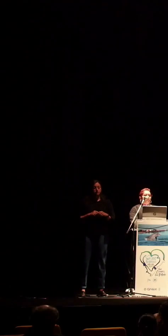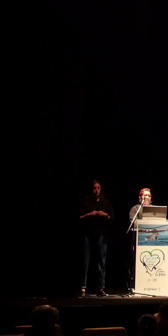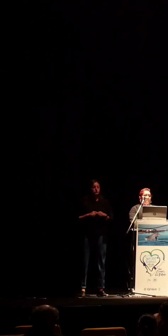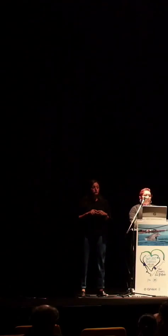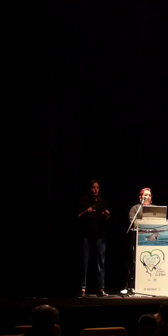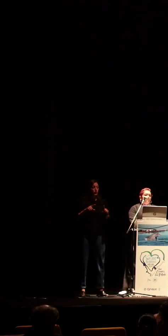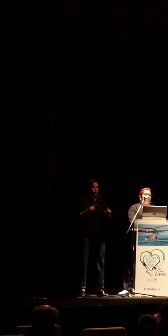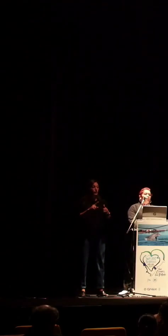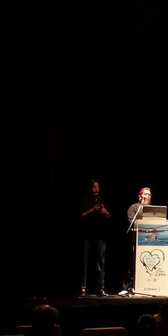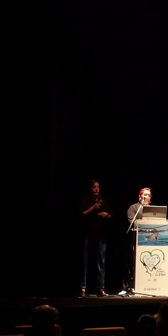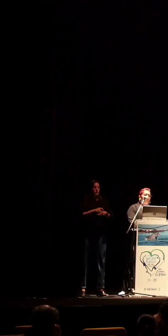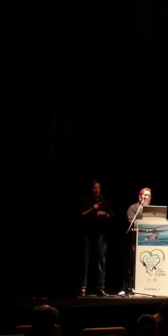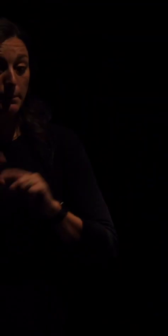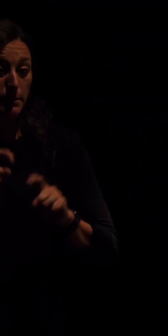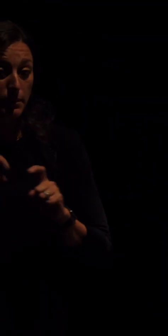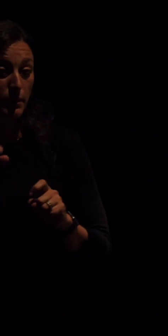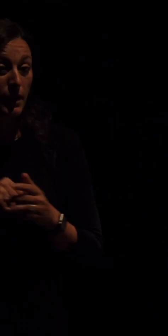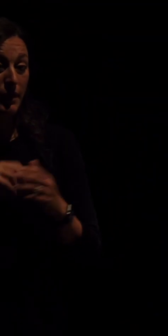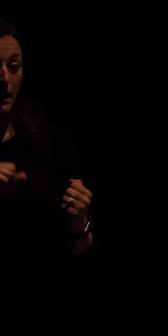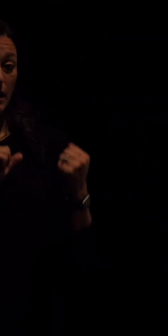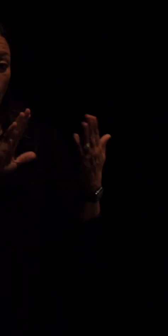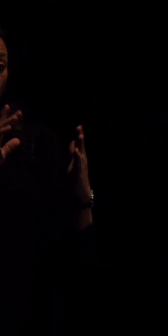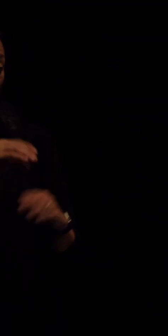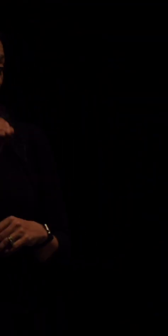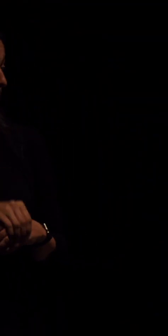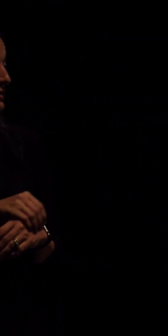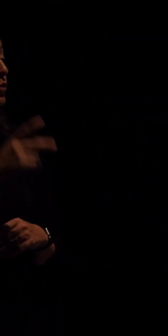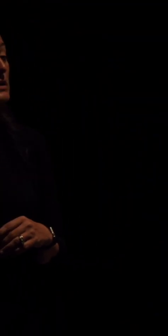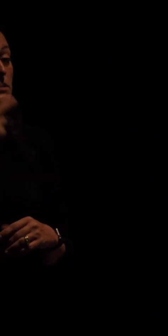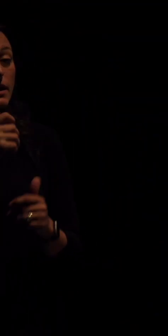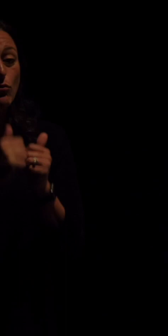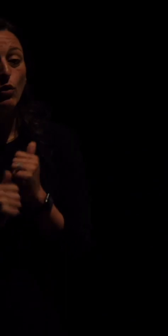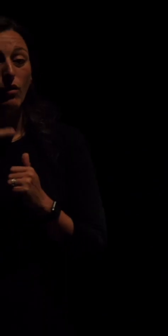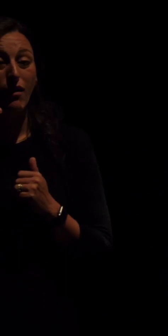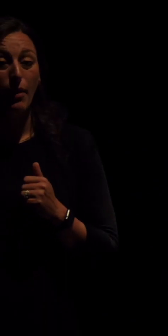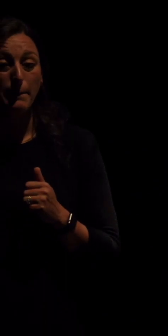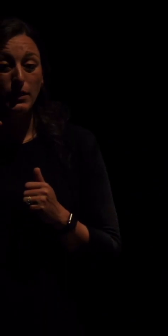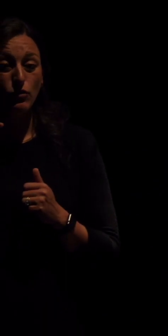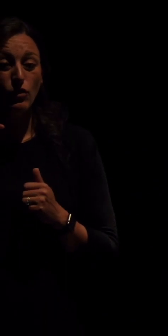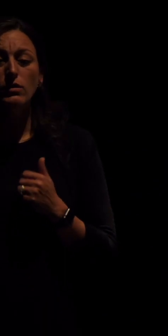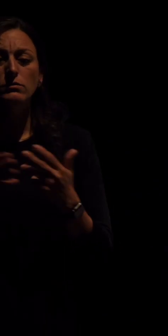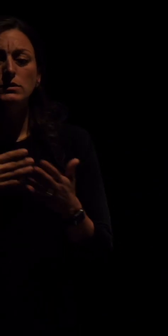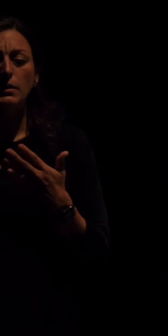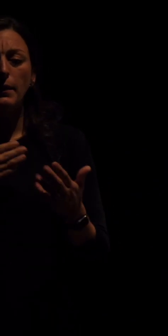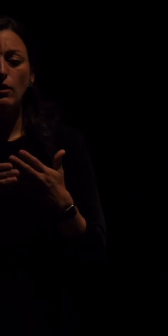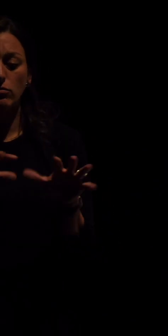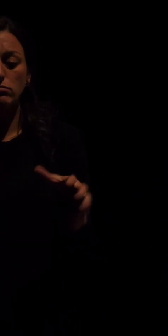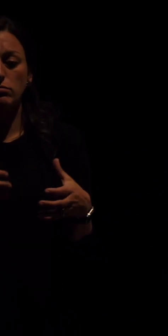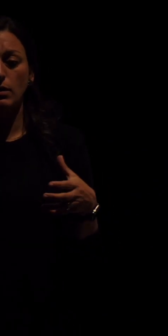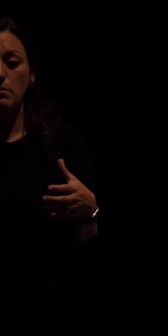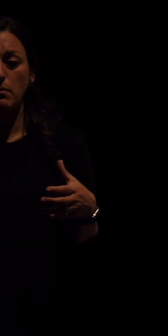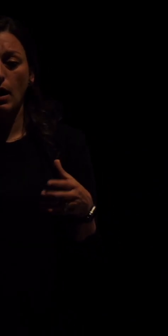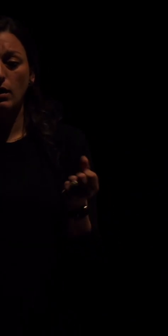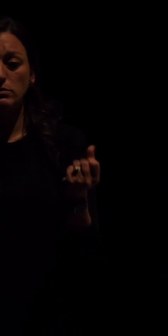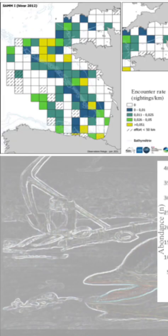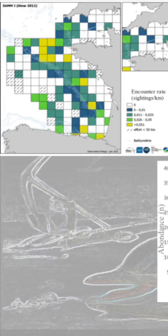During the first SAM survey, the encounter rate, so the sightings per kilometer, irrespective of the pod size, were